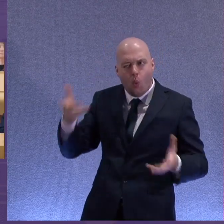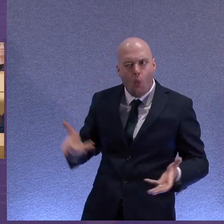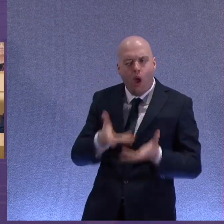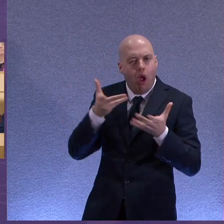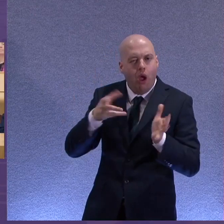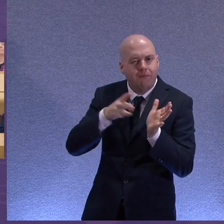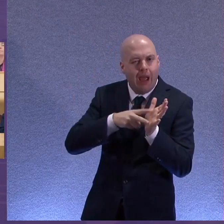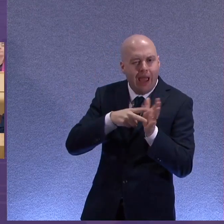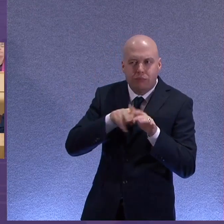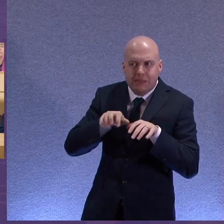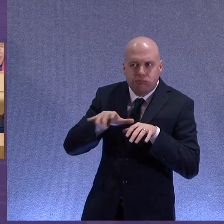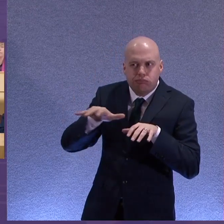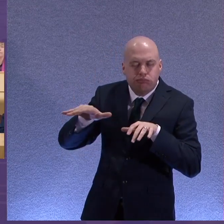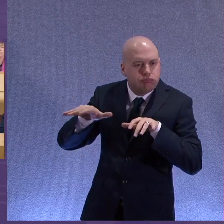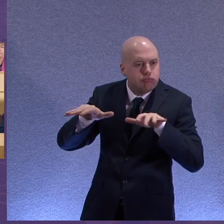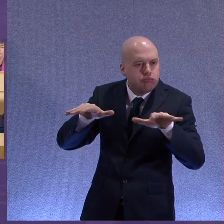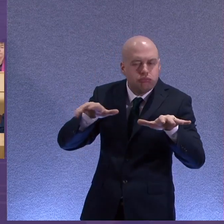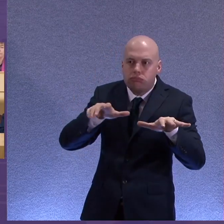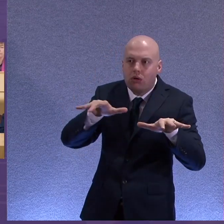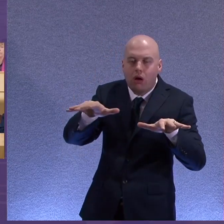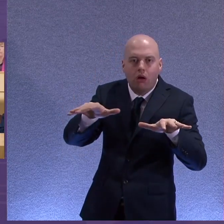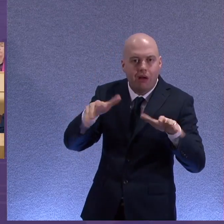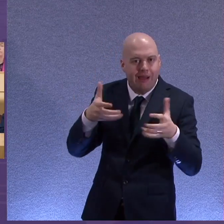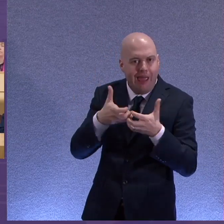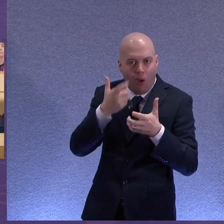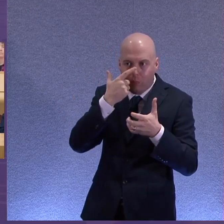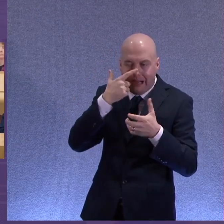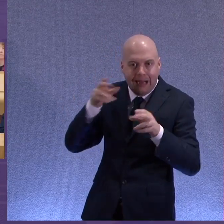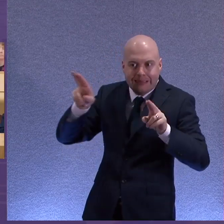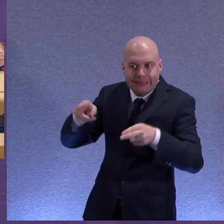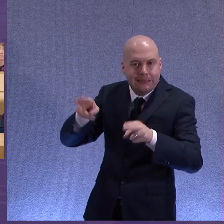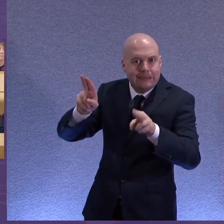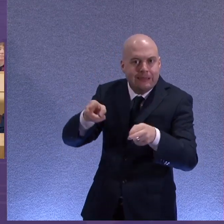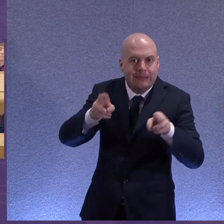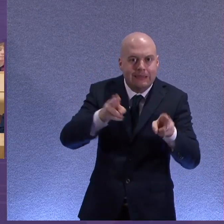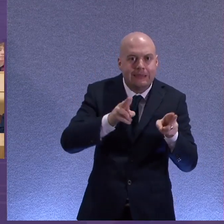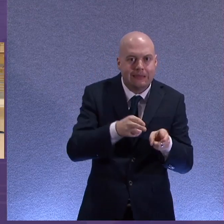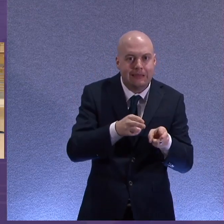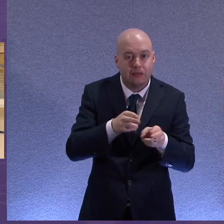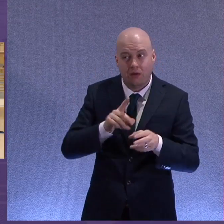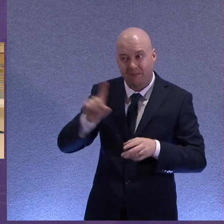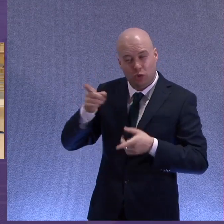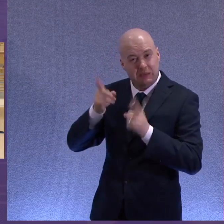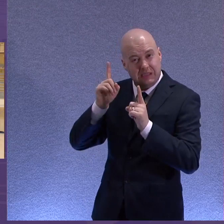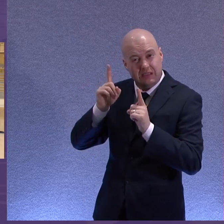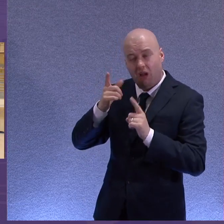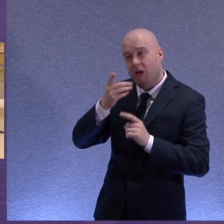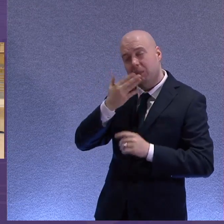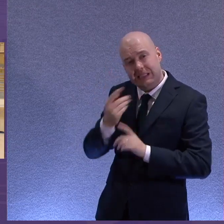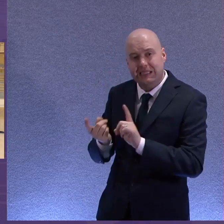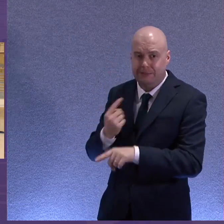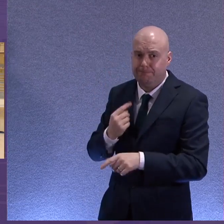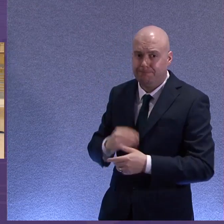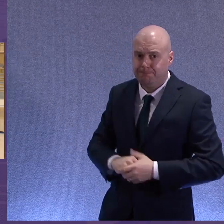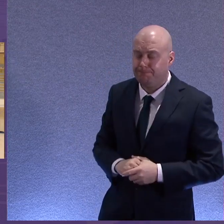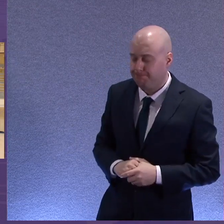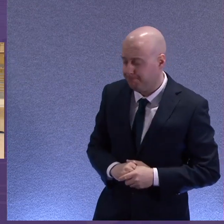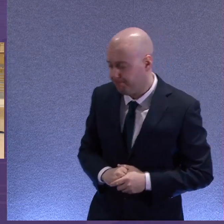virus, to keep people safe. First Minister, will you hear this call? First Minister.